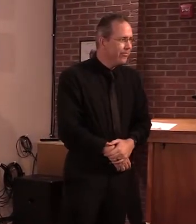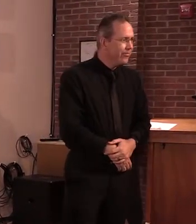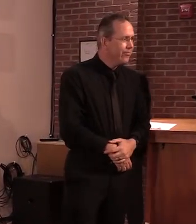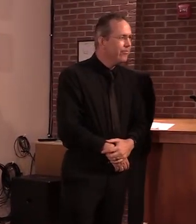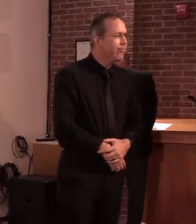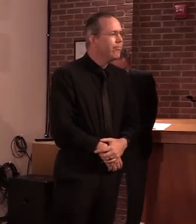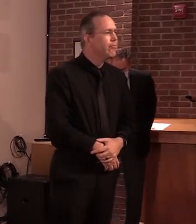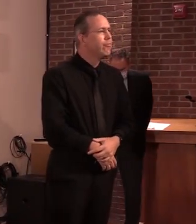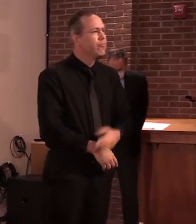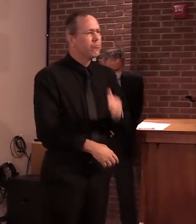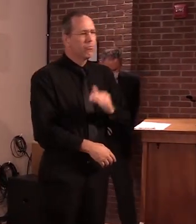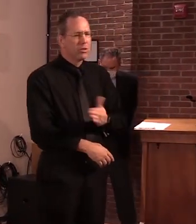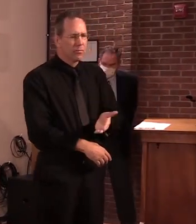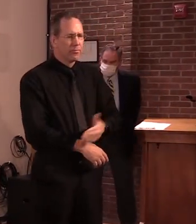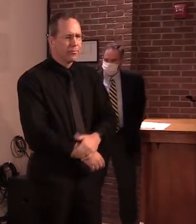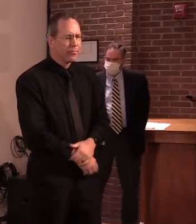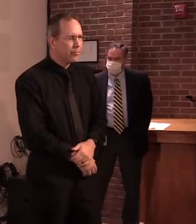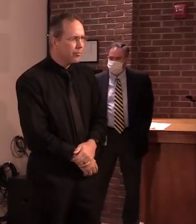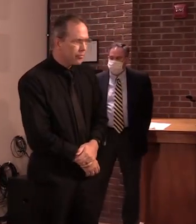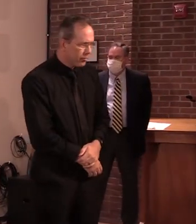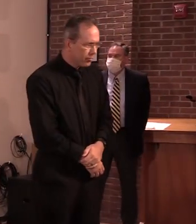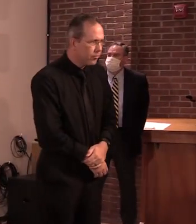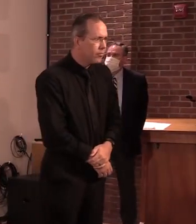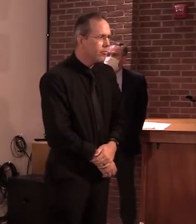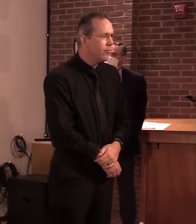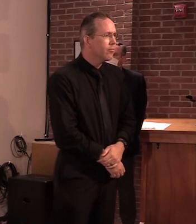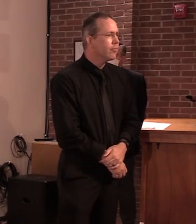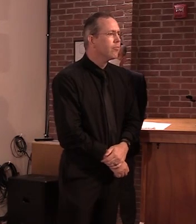Kevin McCollum, 7 days.